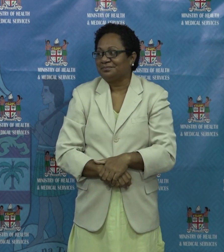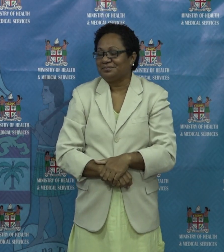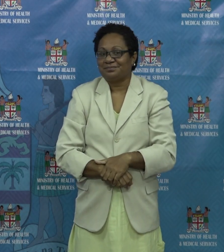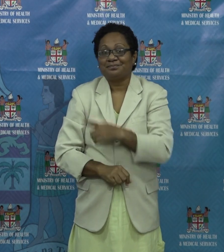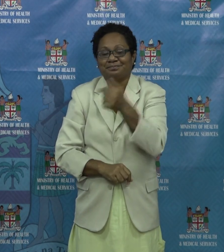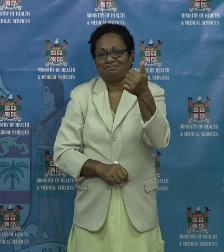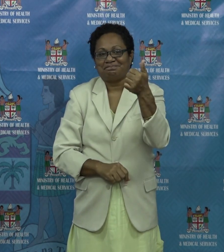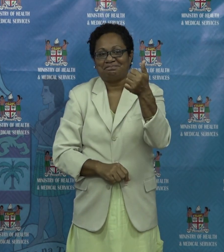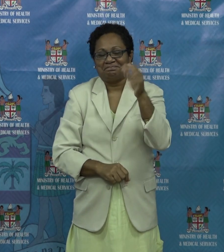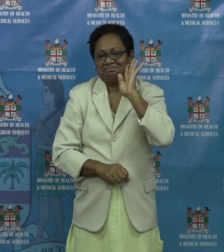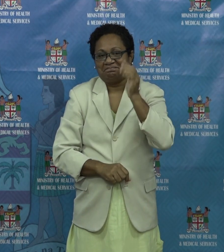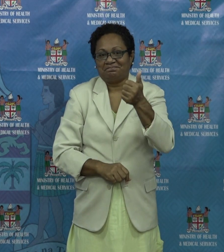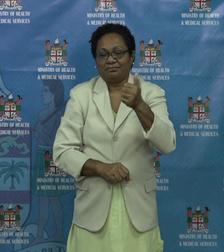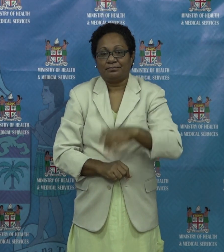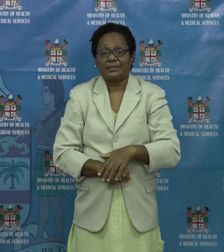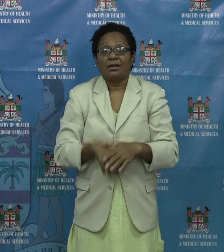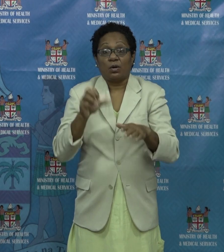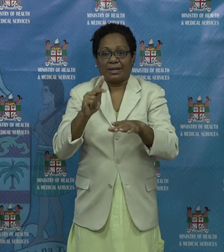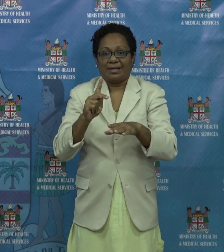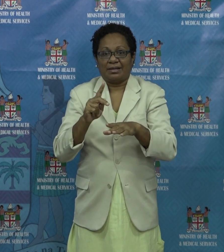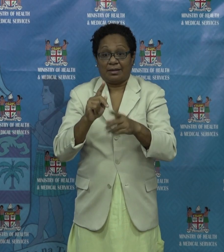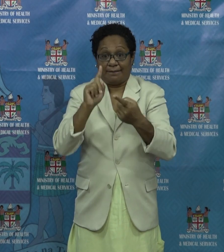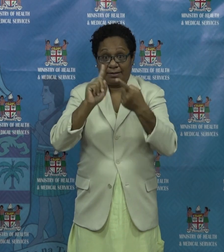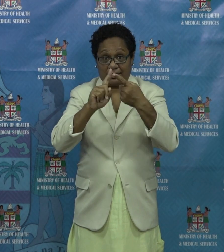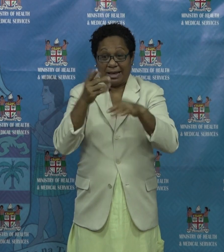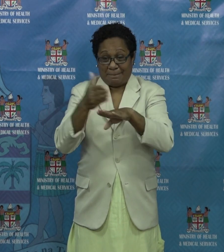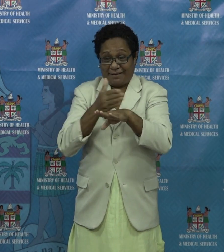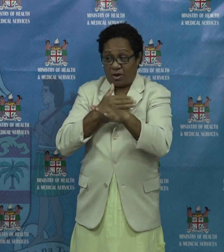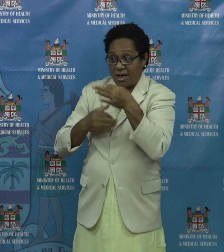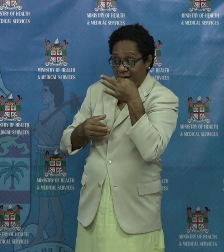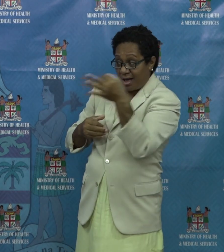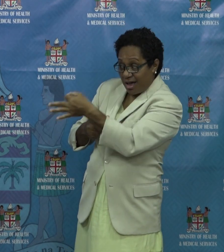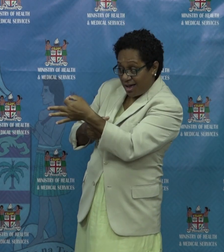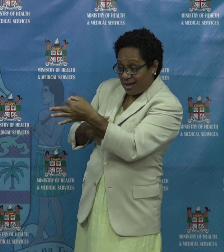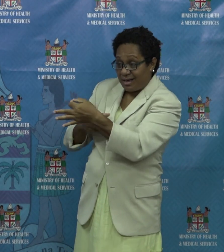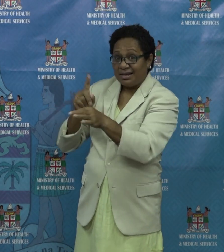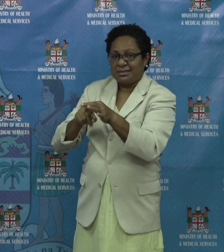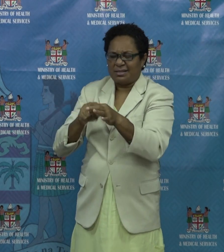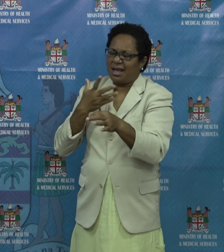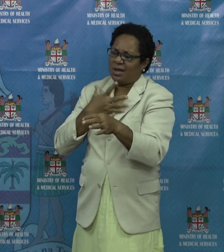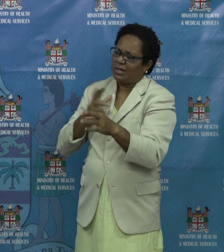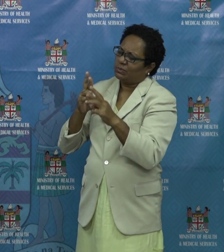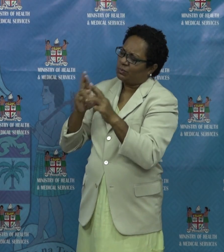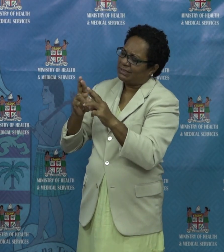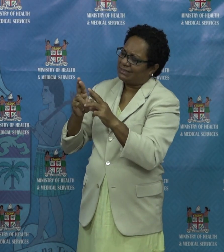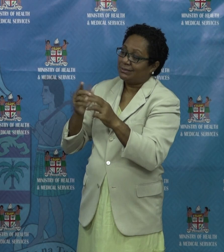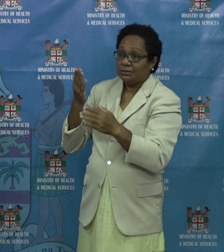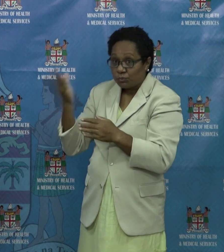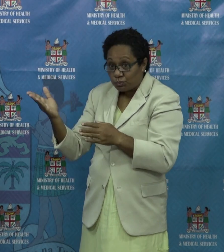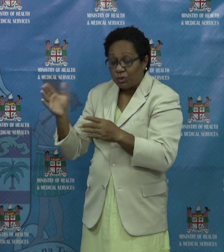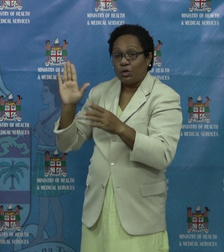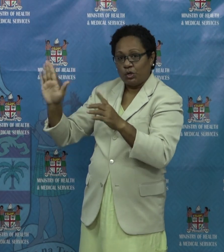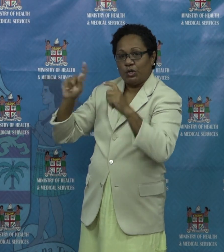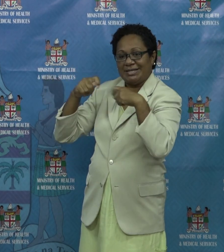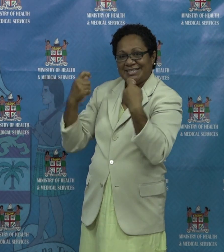I got you, Felix. Before I ask my question, I just want to wish you and your team well, especially the members